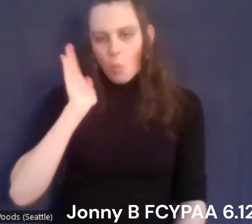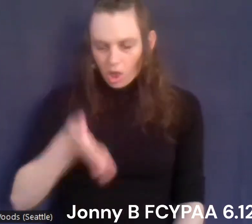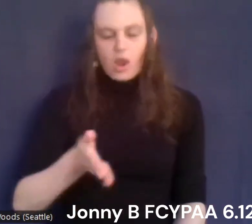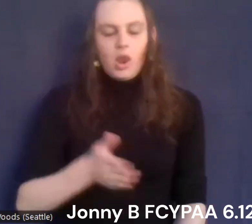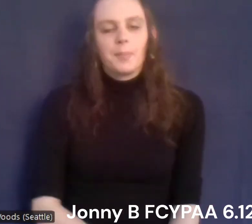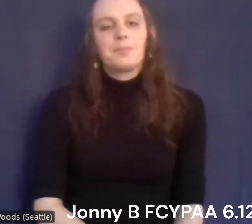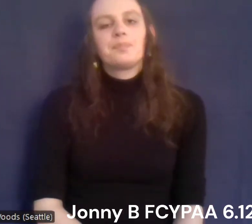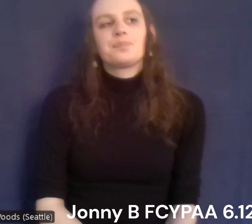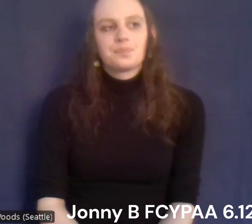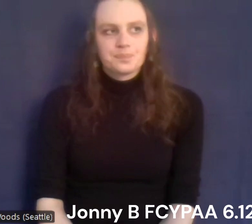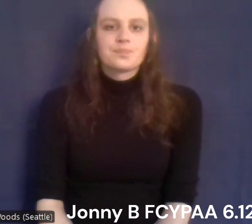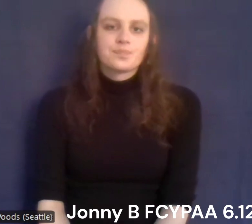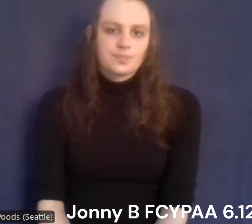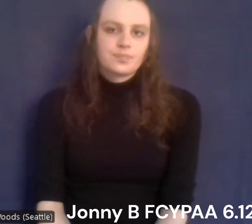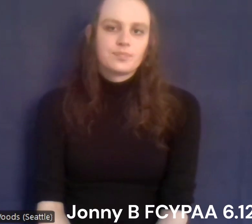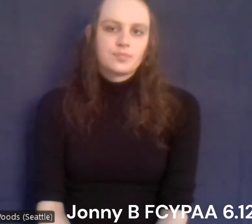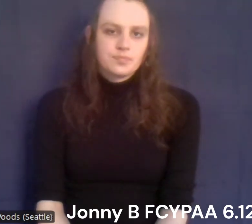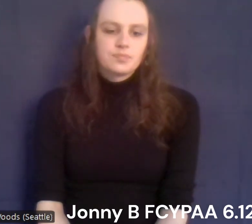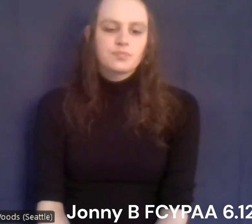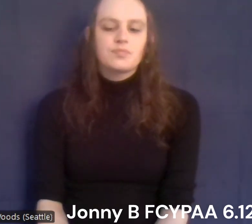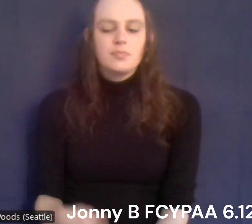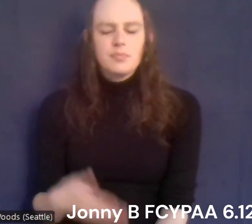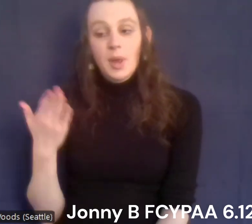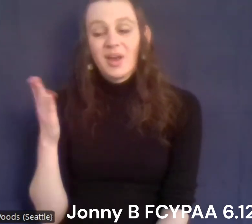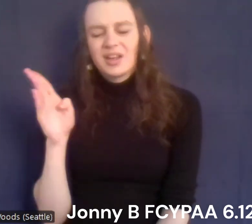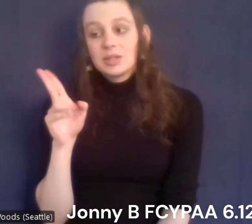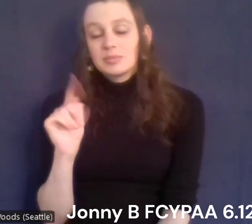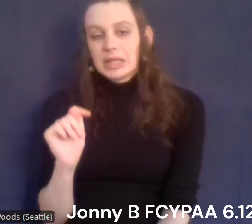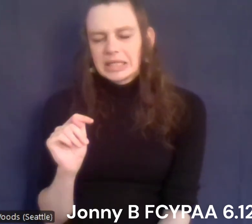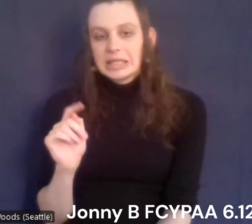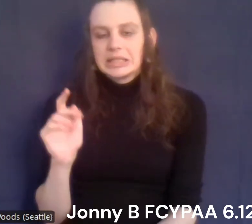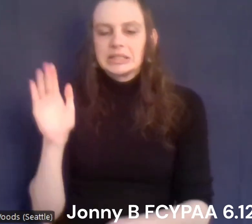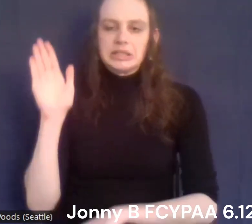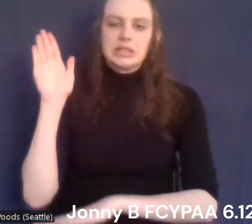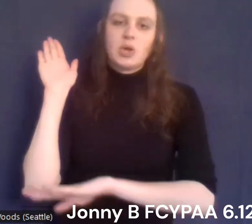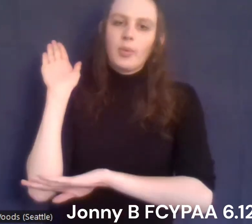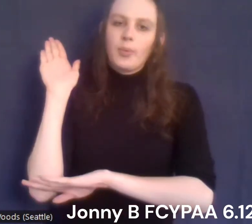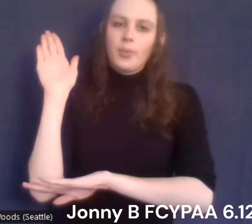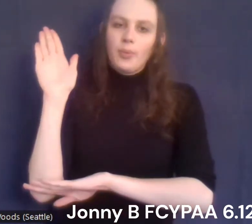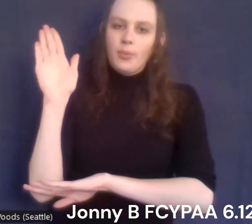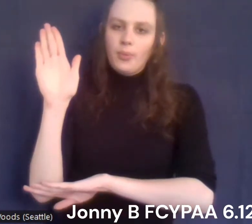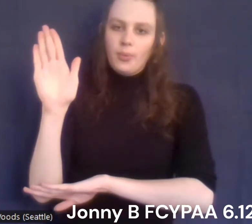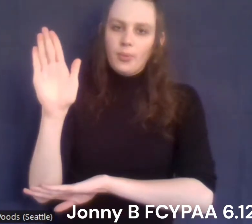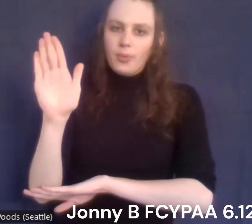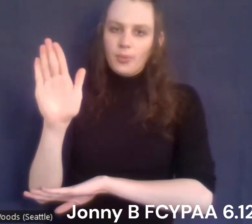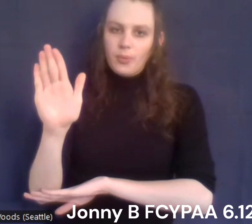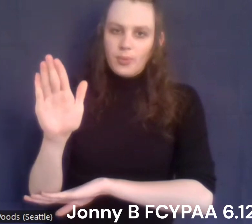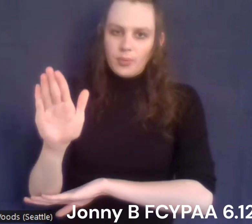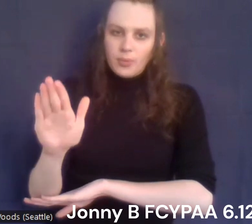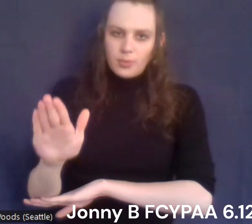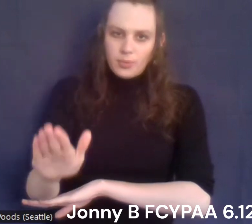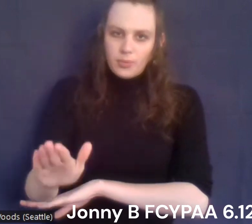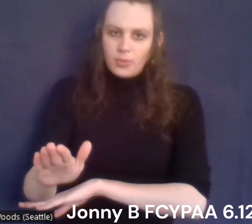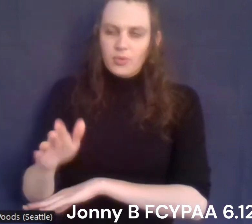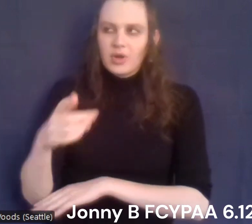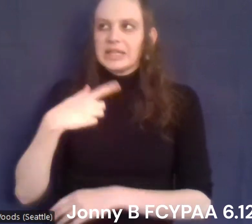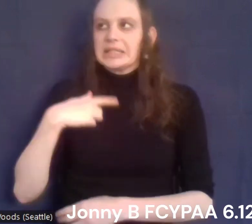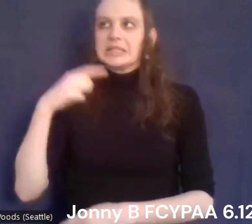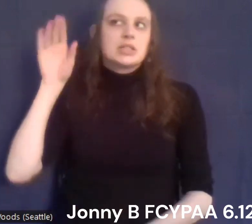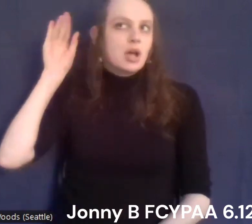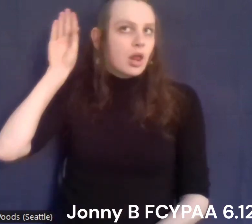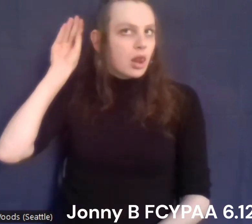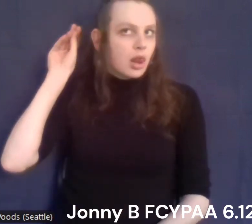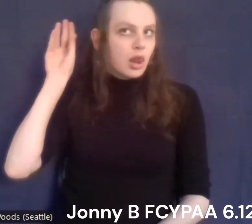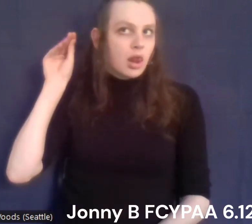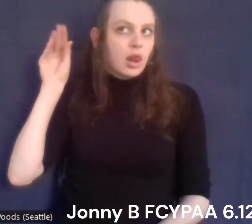uh, time started to go on, started to get a little later in the day, mine starts going, saying I needed to